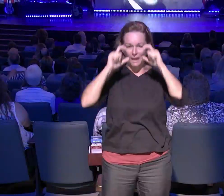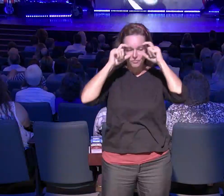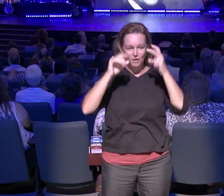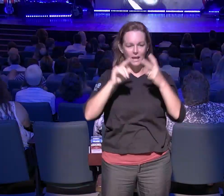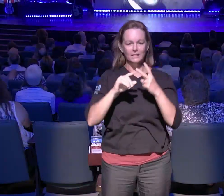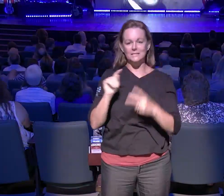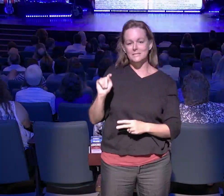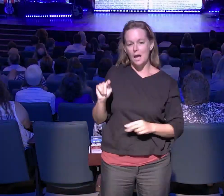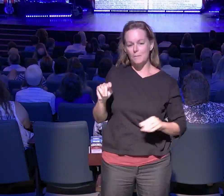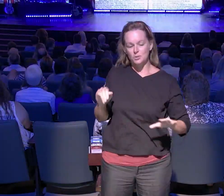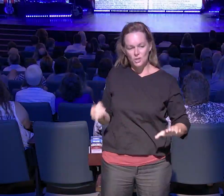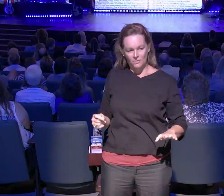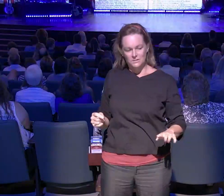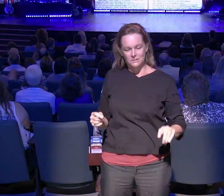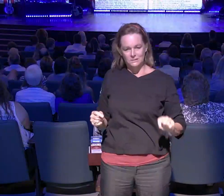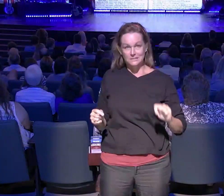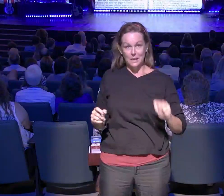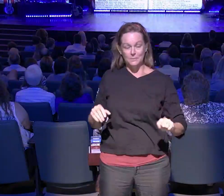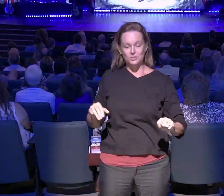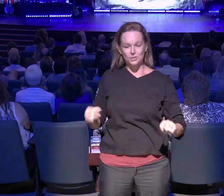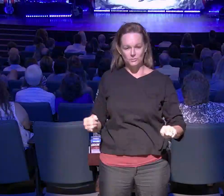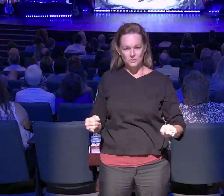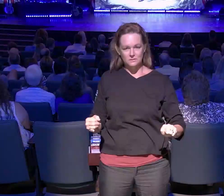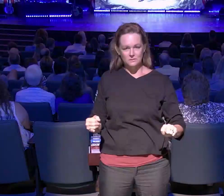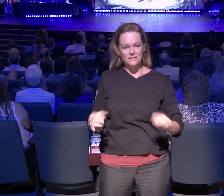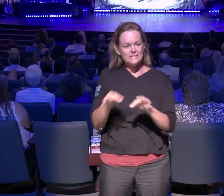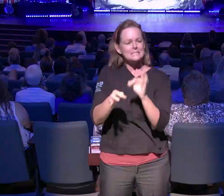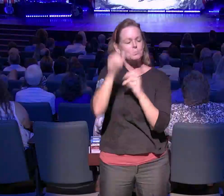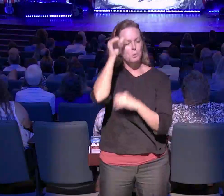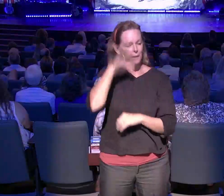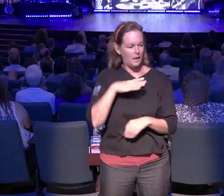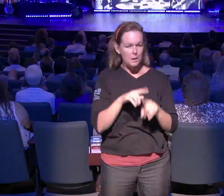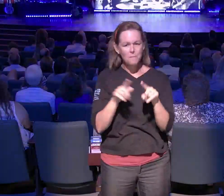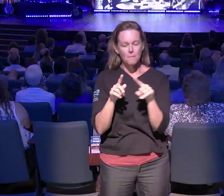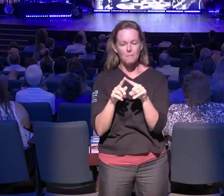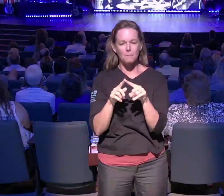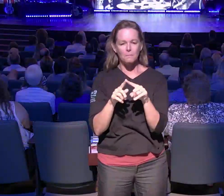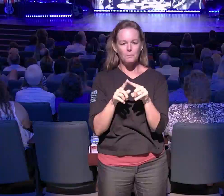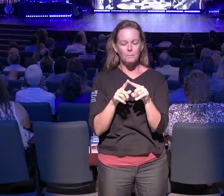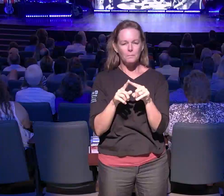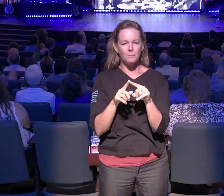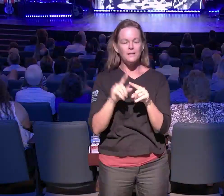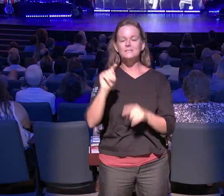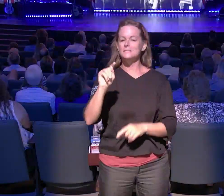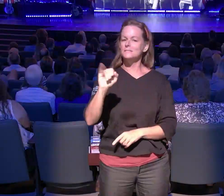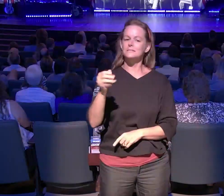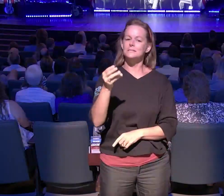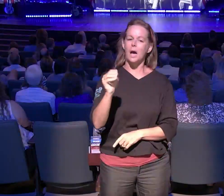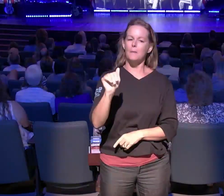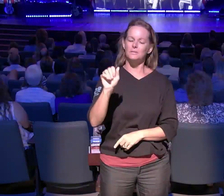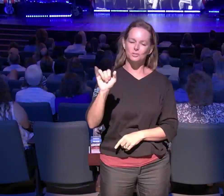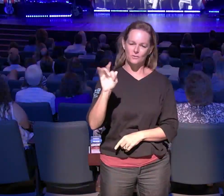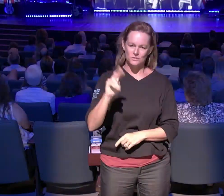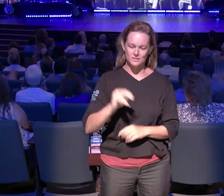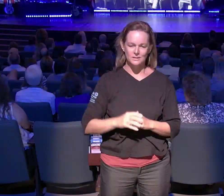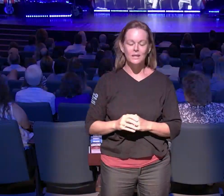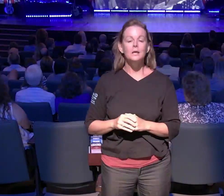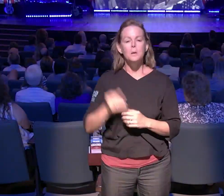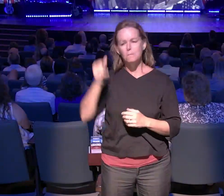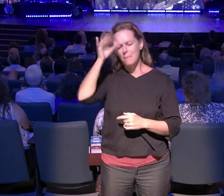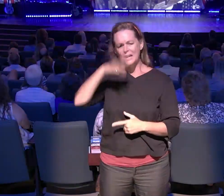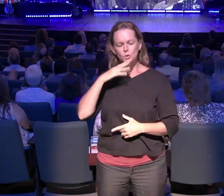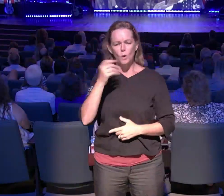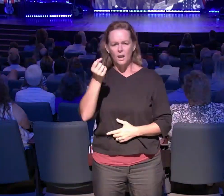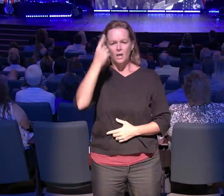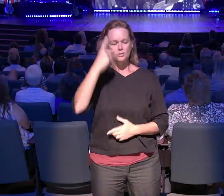Thomas Jefferson, they were simple men, but yet men of principle. These men knew that America had a great purpose. Such